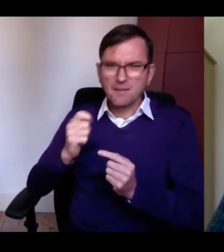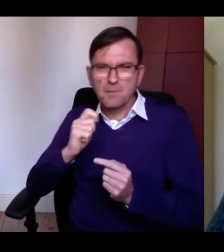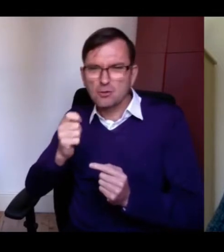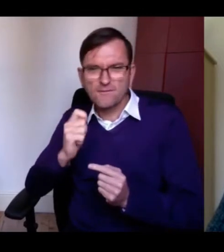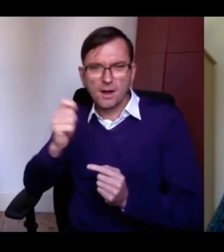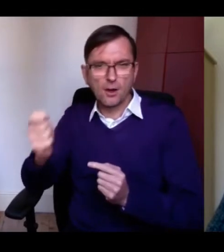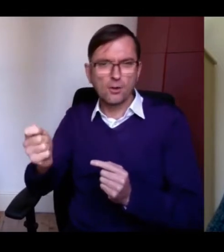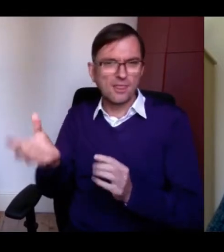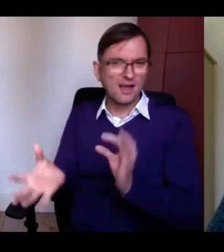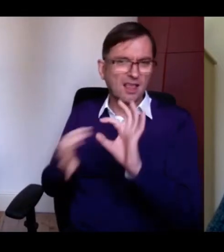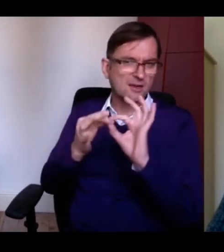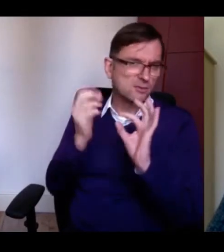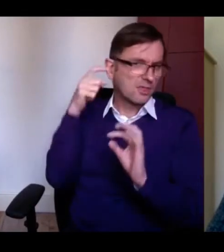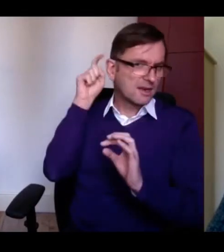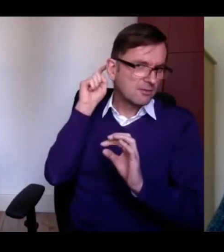them. It sort of